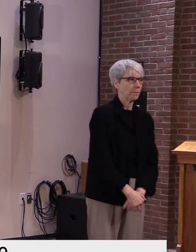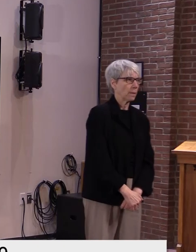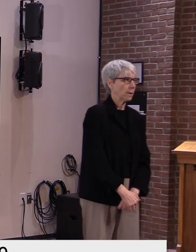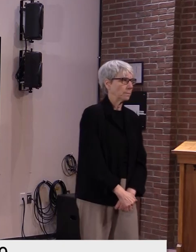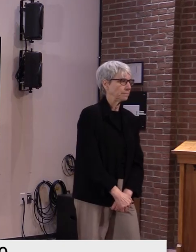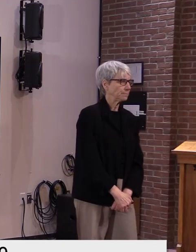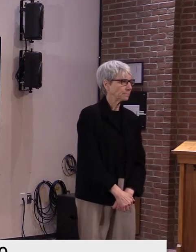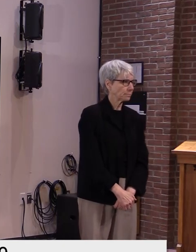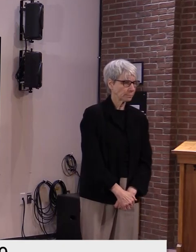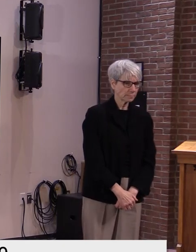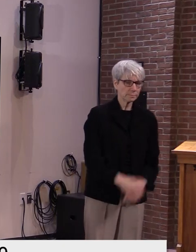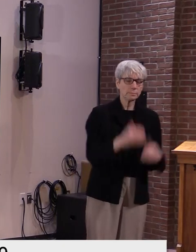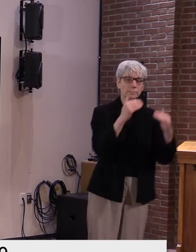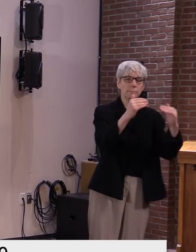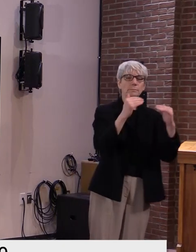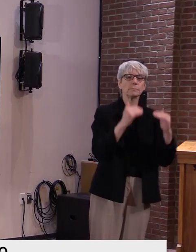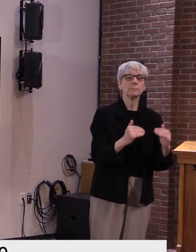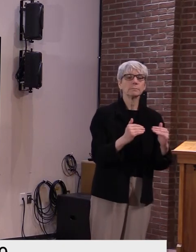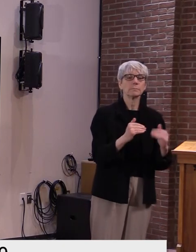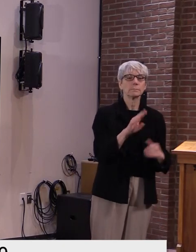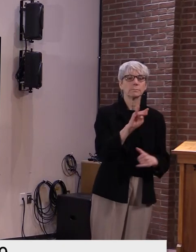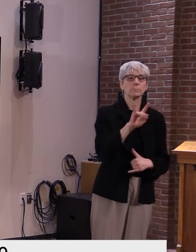Mike Donahue, the Islander.